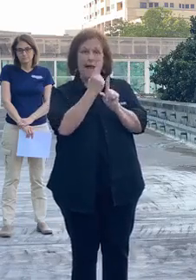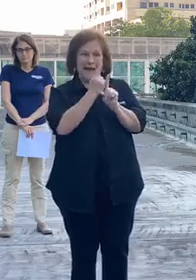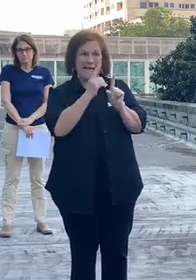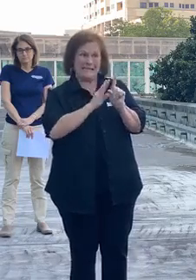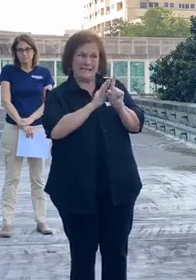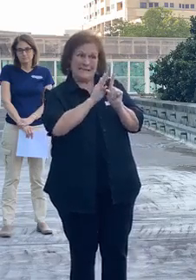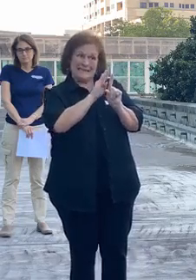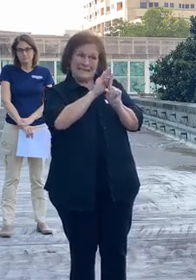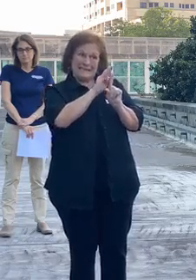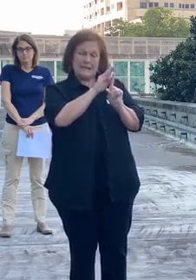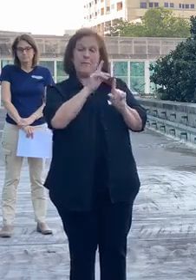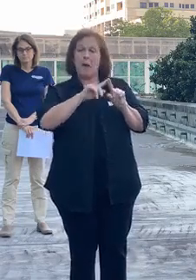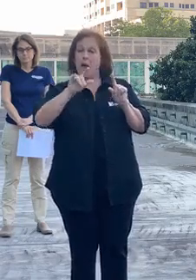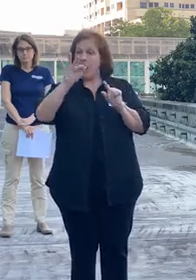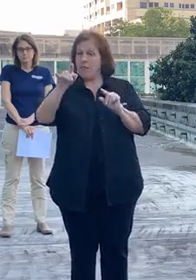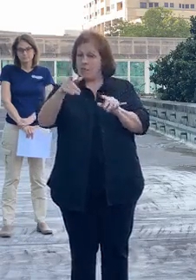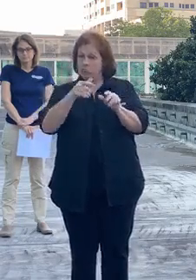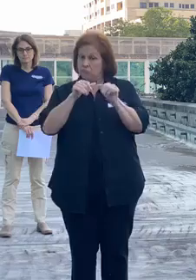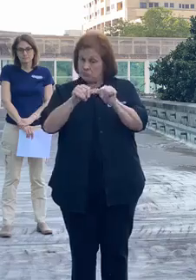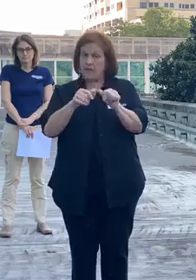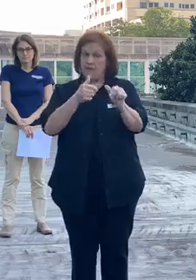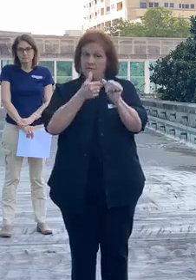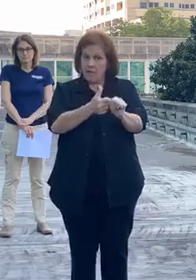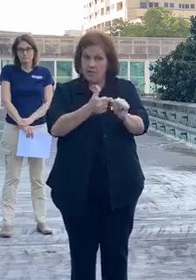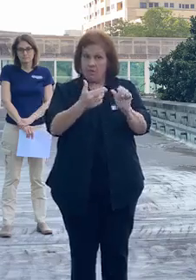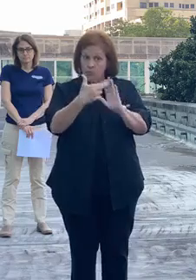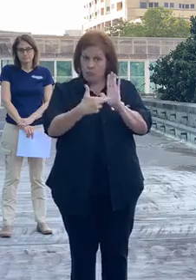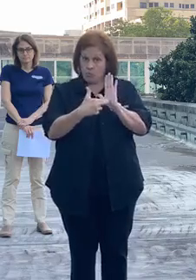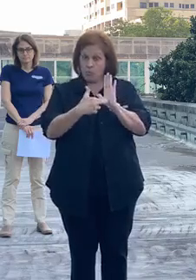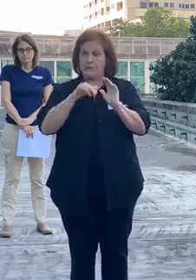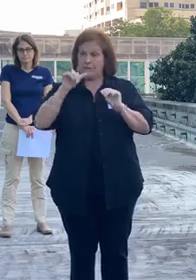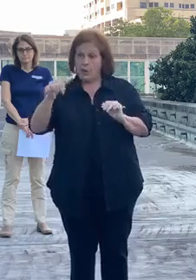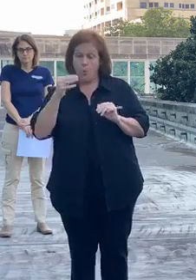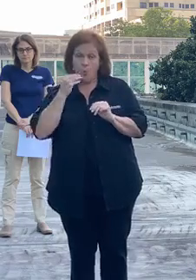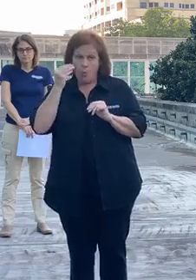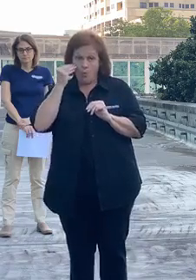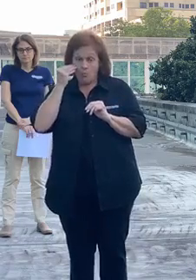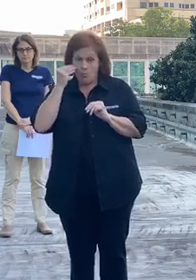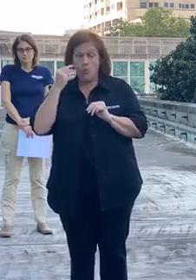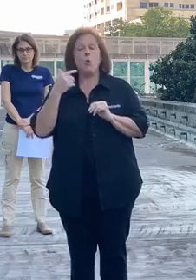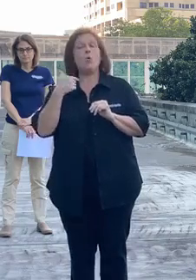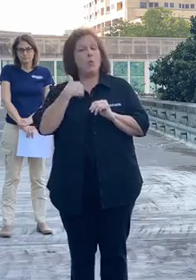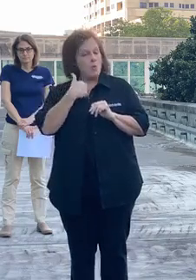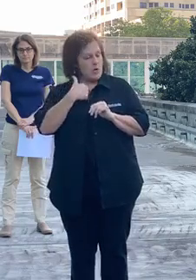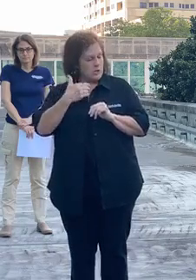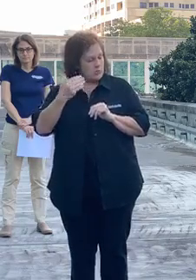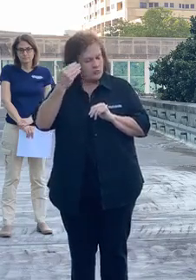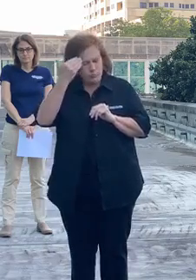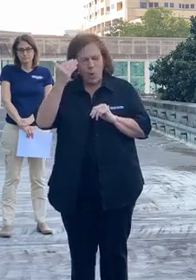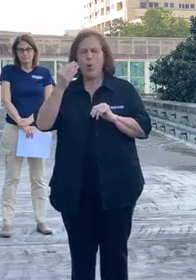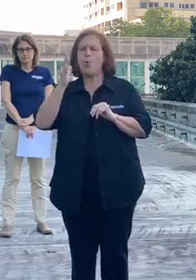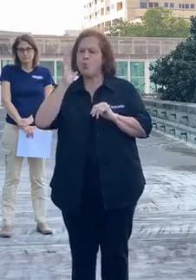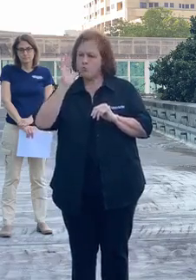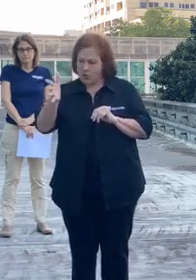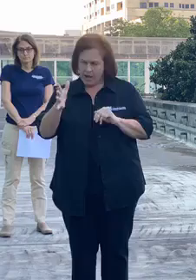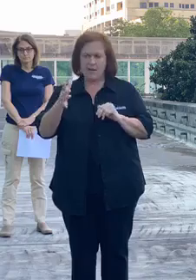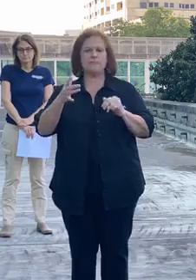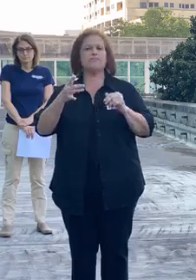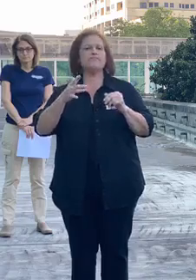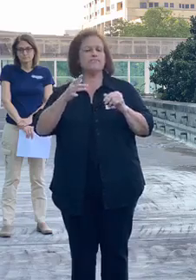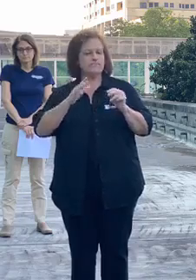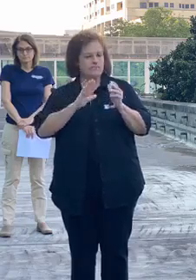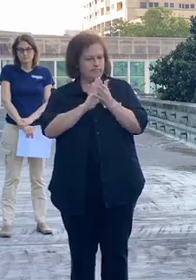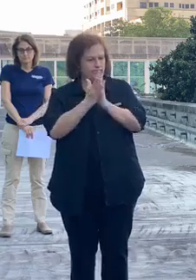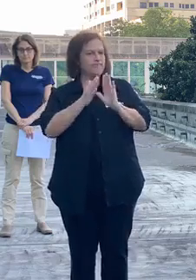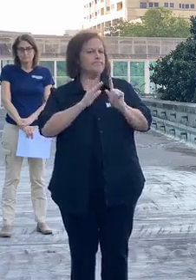we continue the course to stay at home, then we know without a doubt we will flatten,